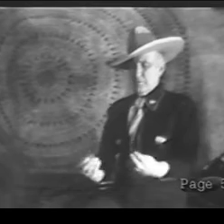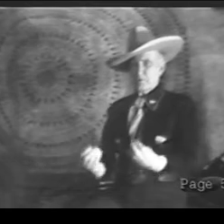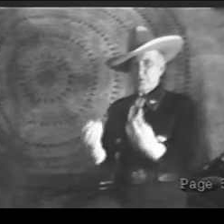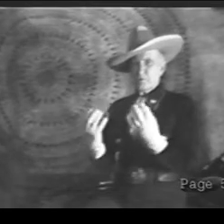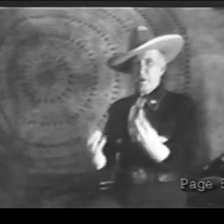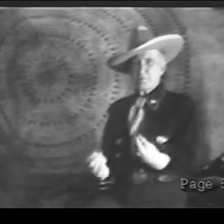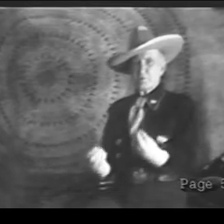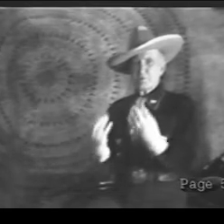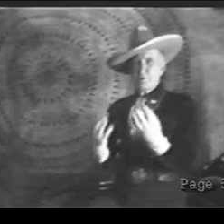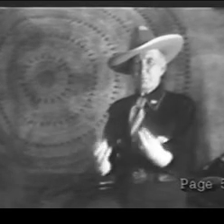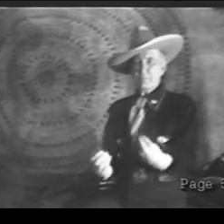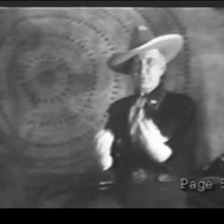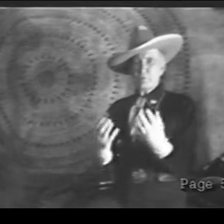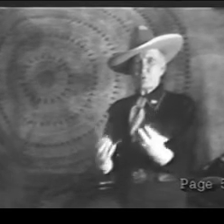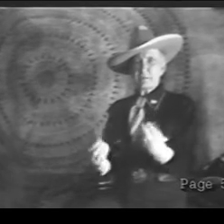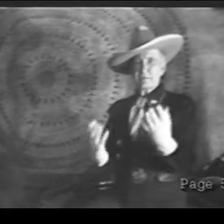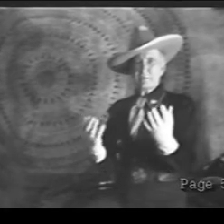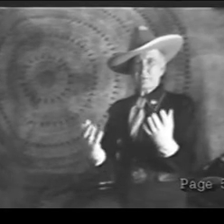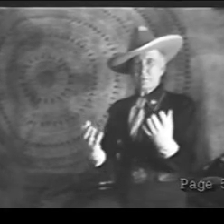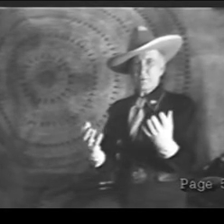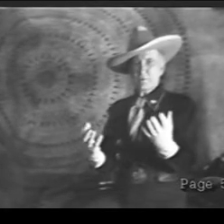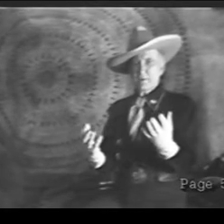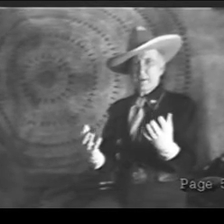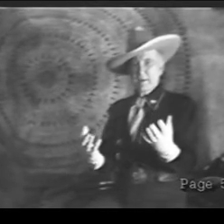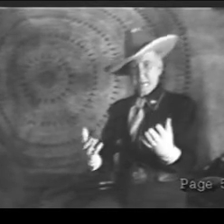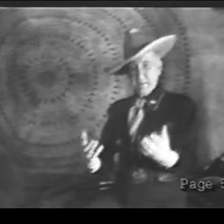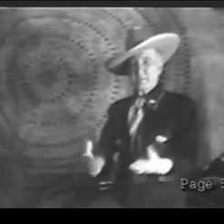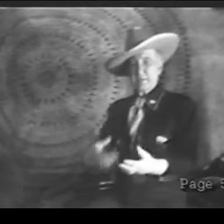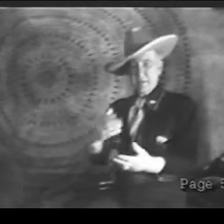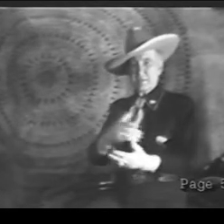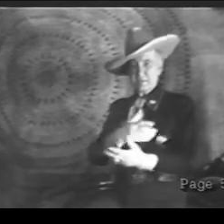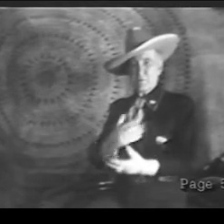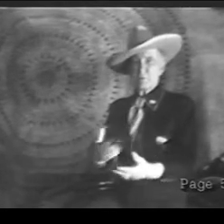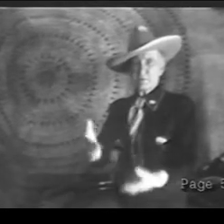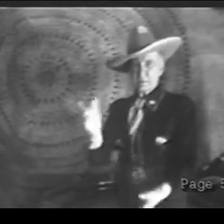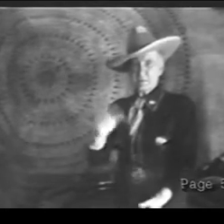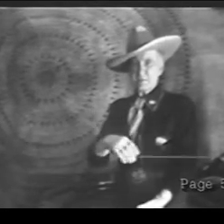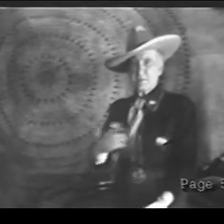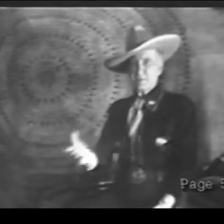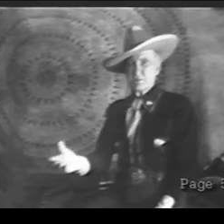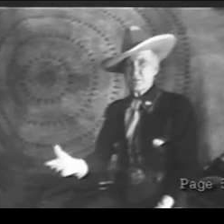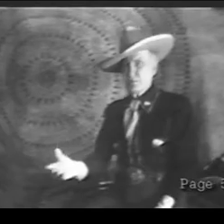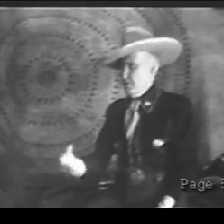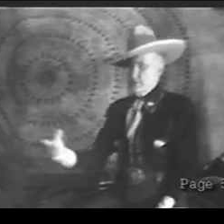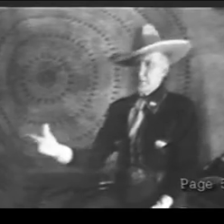place for the crops to grow up if he grows any. And as I say, that is the mother. He gets his sustenance from her. Now the